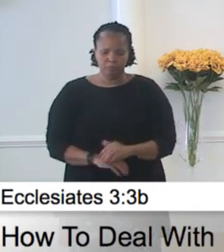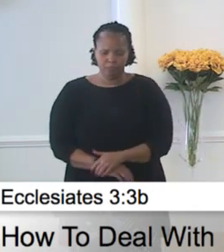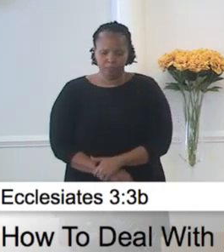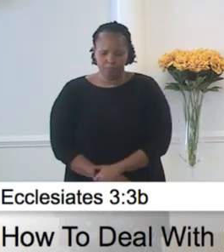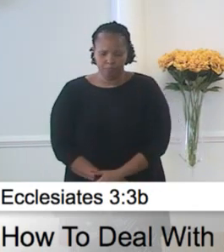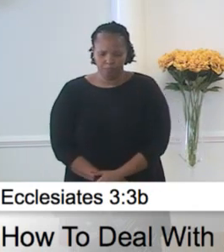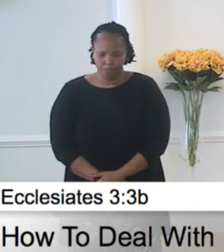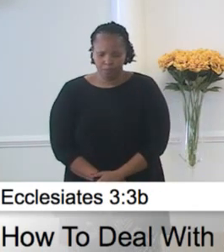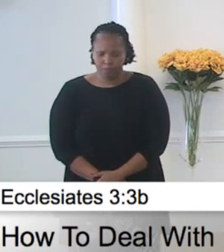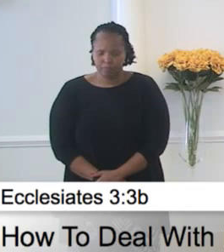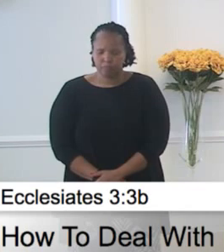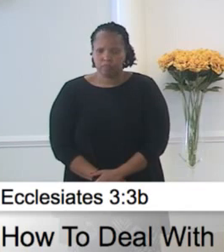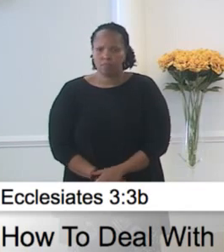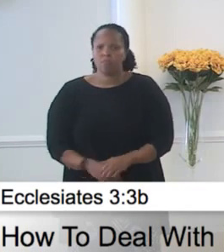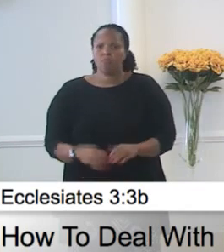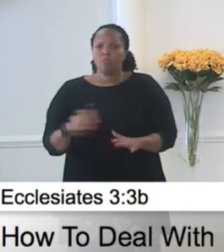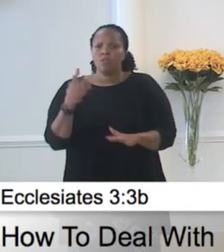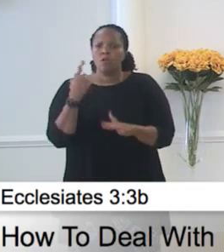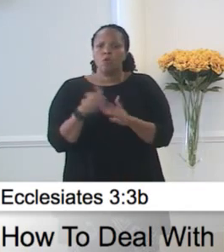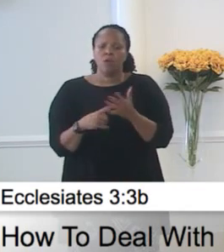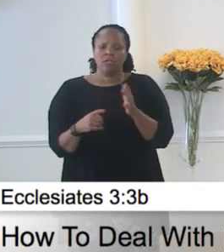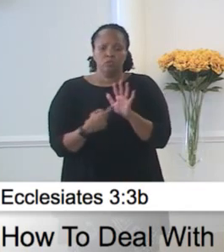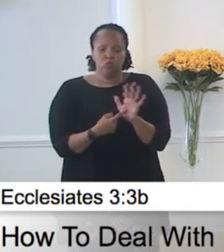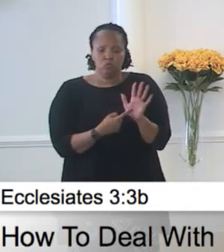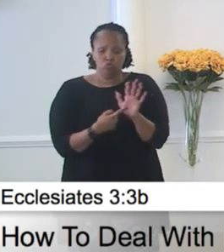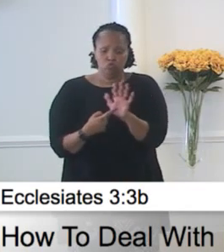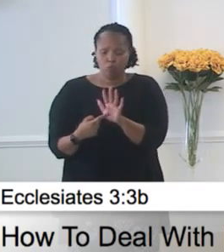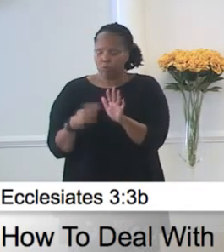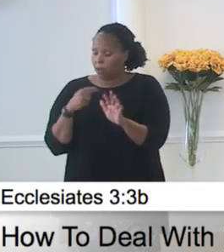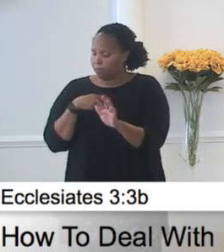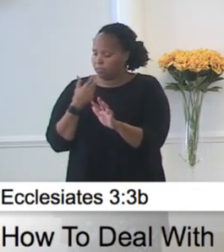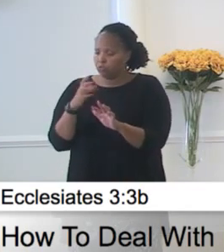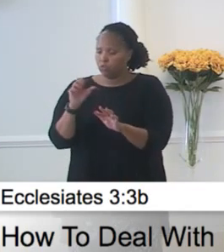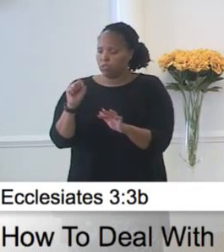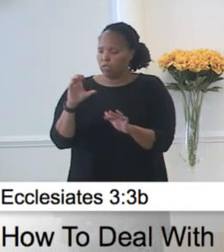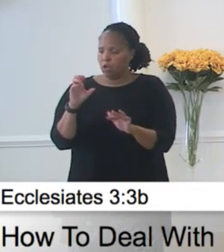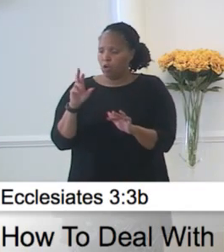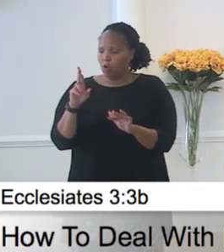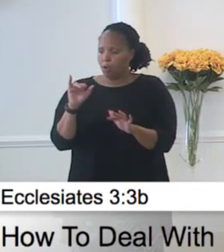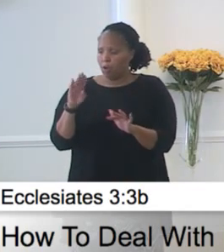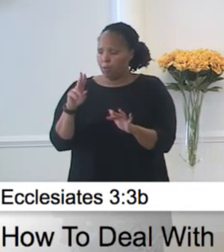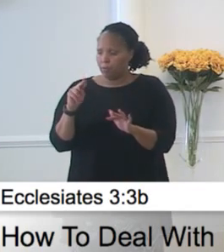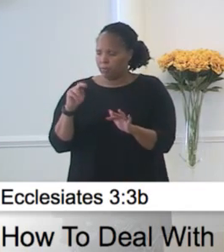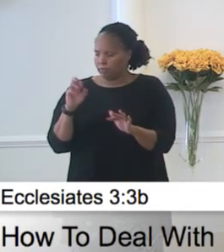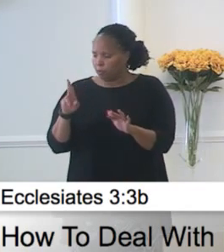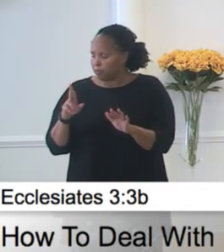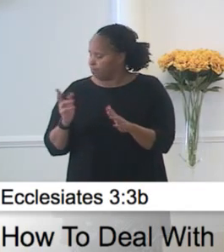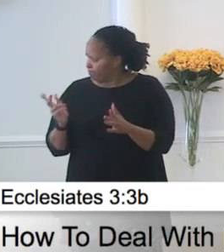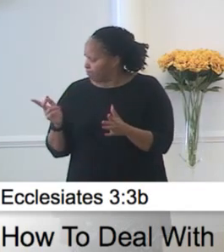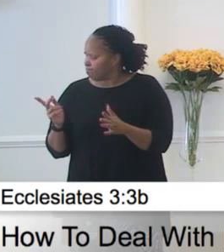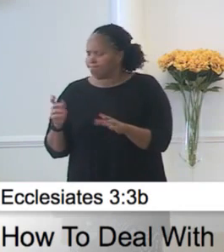What he was showing them, Minister Scriber, is this. Just doing the right things were not enough.